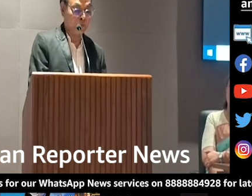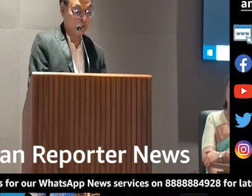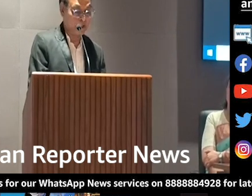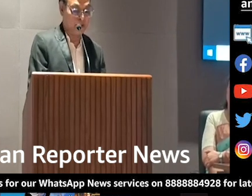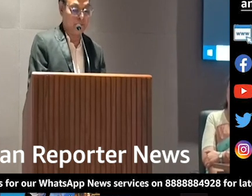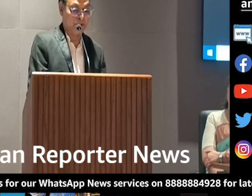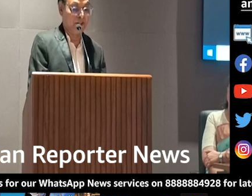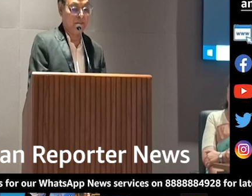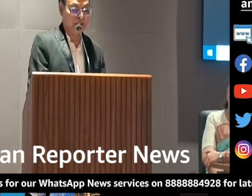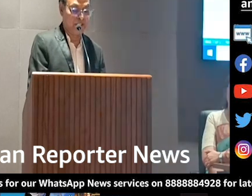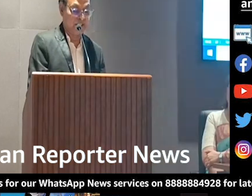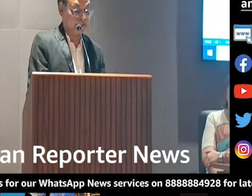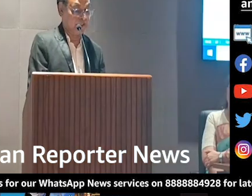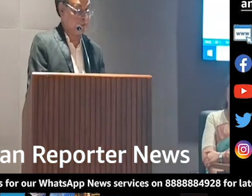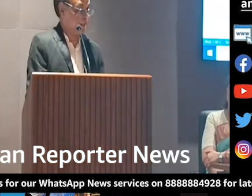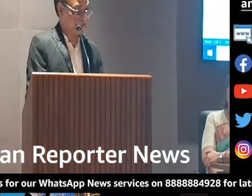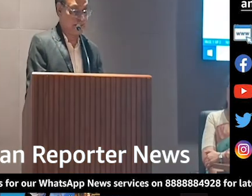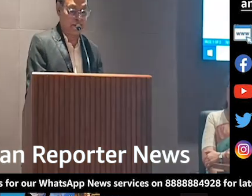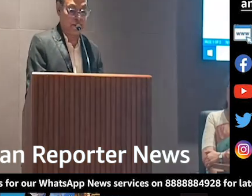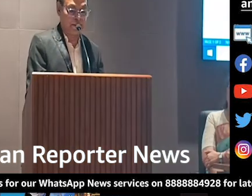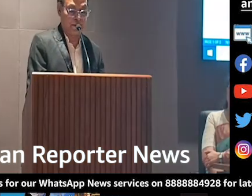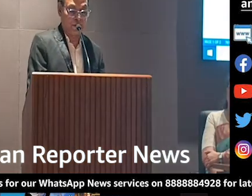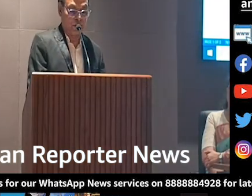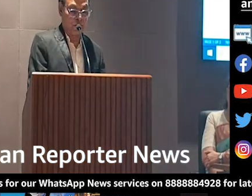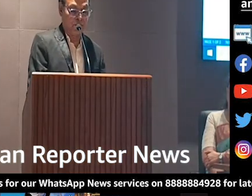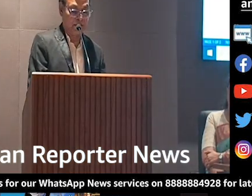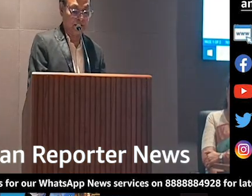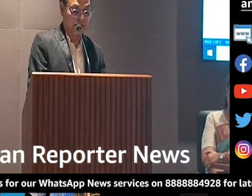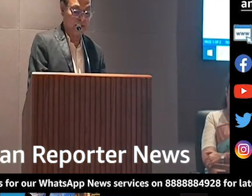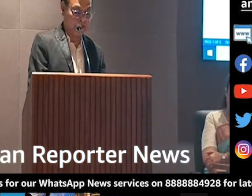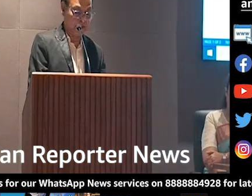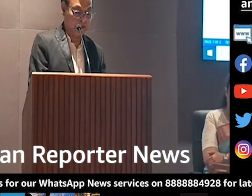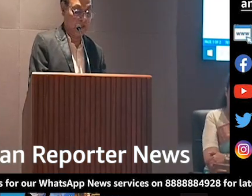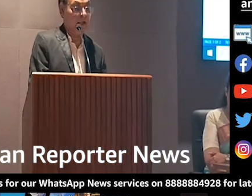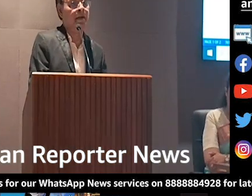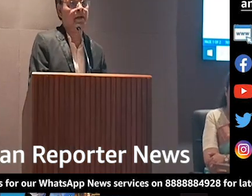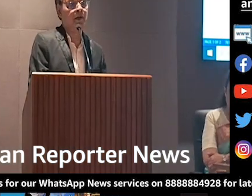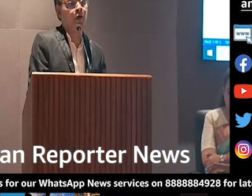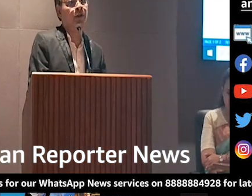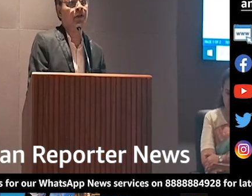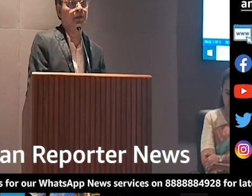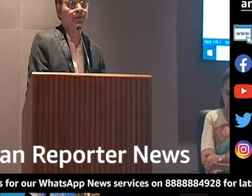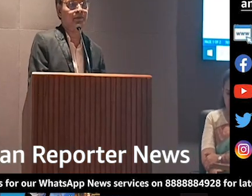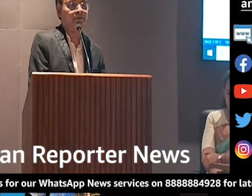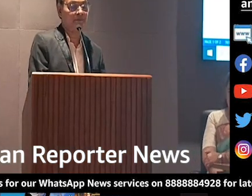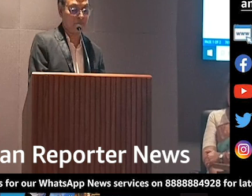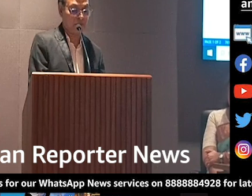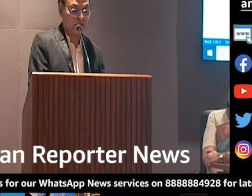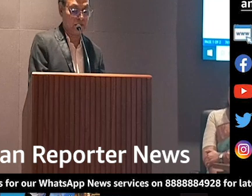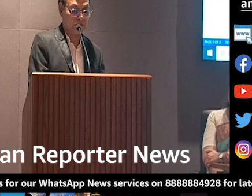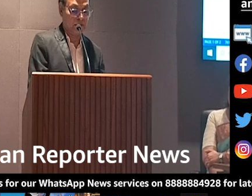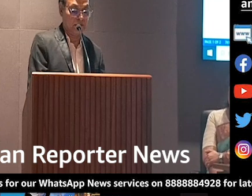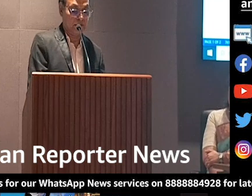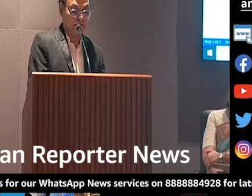Then Monica Punjabi, she is the President of Islia, and all the